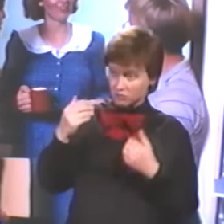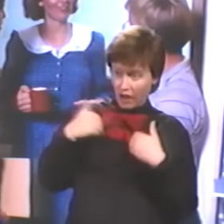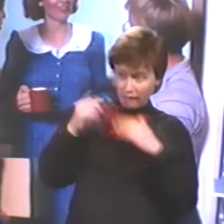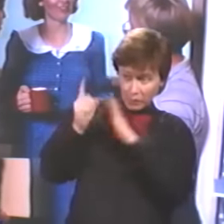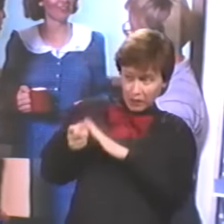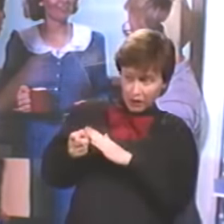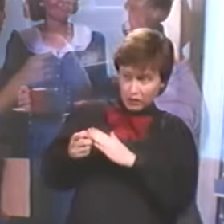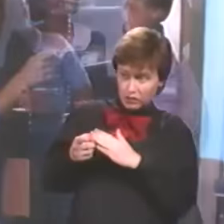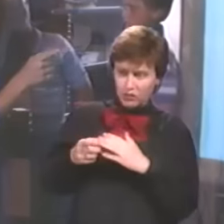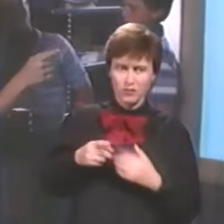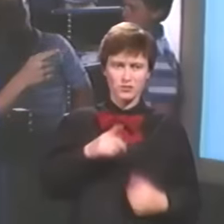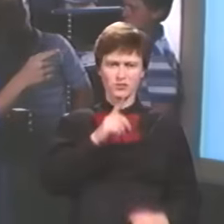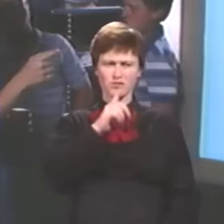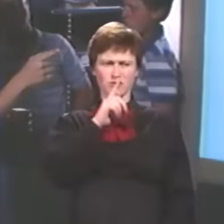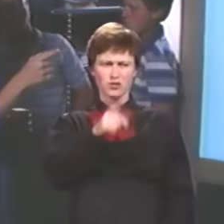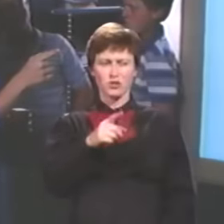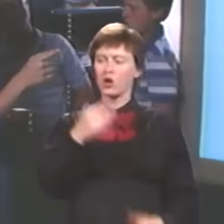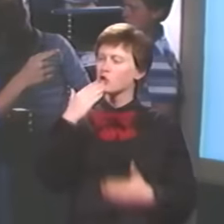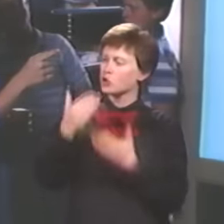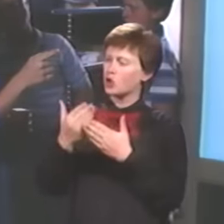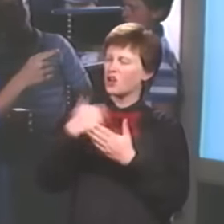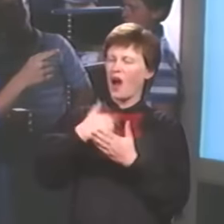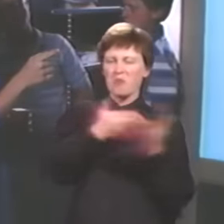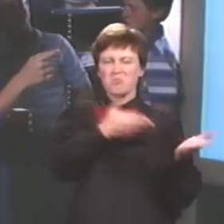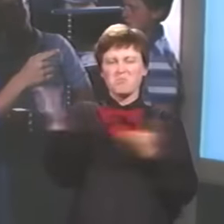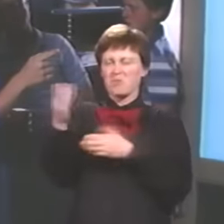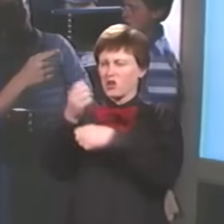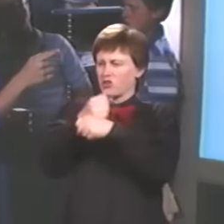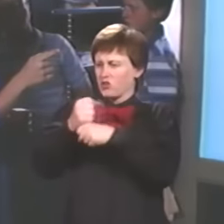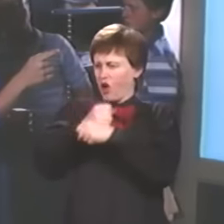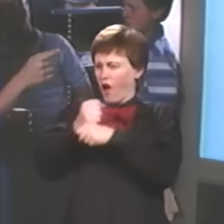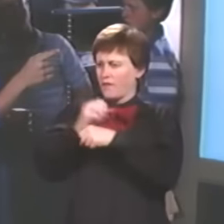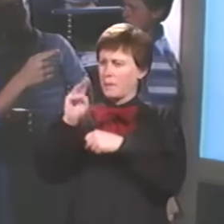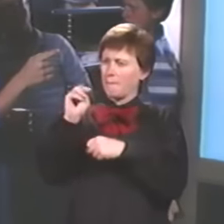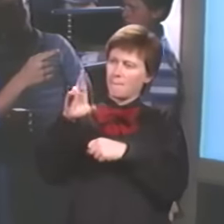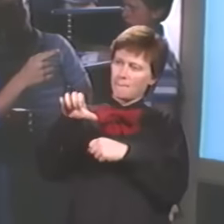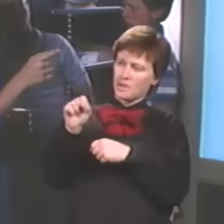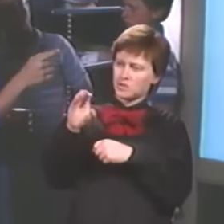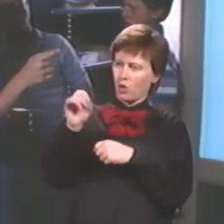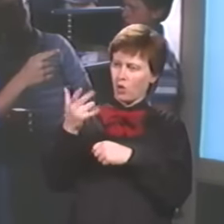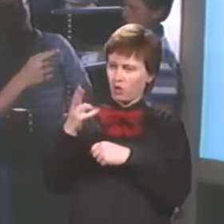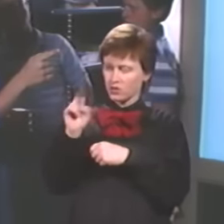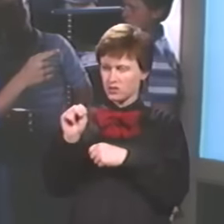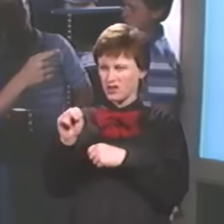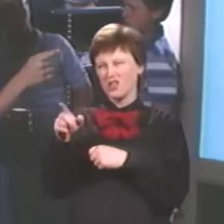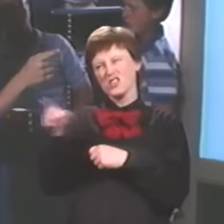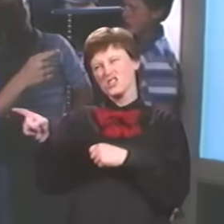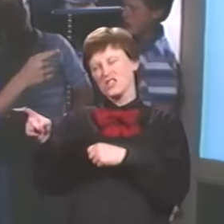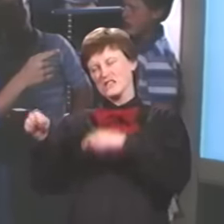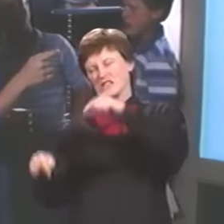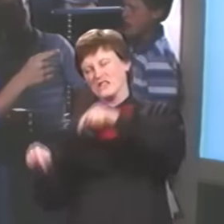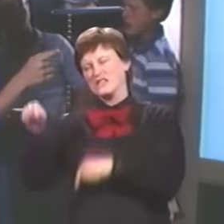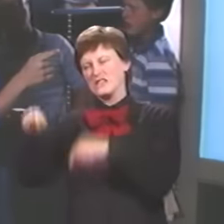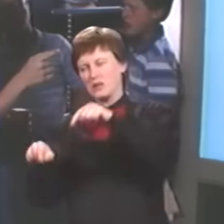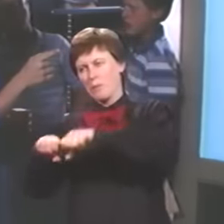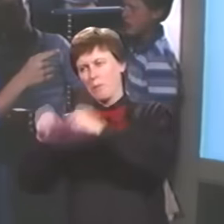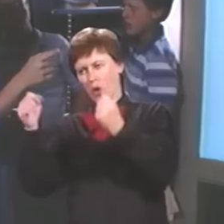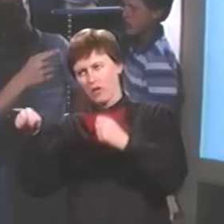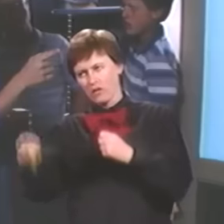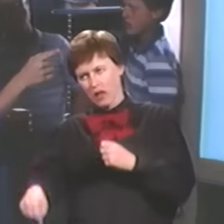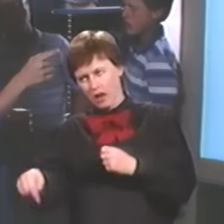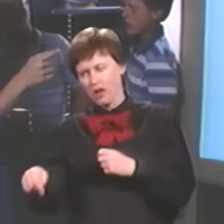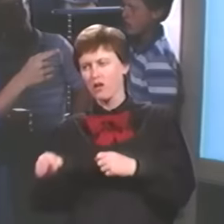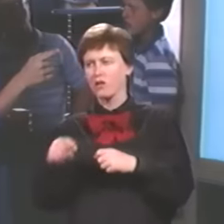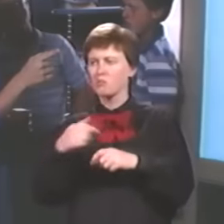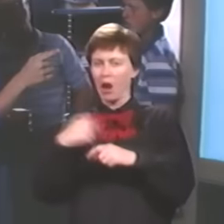Sure. Good. I have to take this cup of coffee down to Mrs. Olson. She hasn't been able to get around very well since she broke her ankle, but